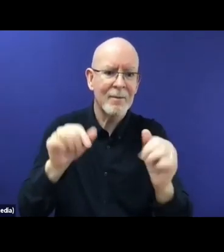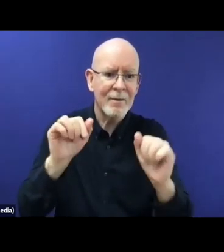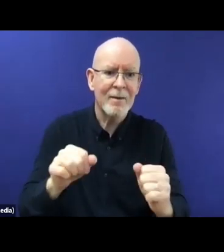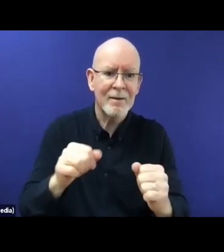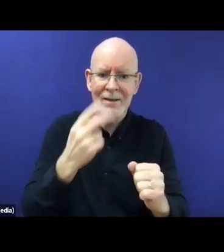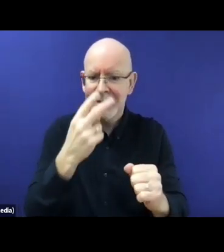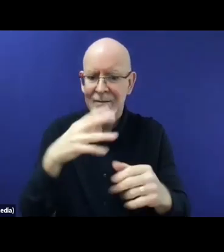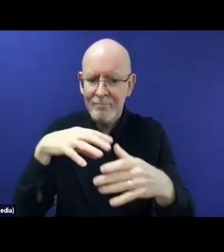Thank you.